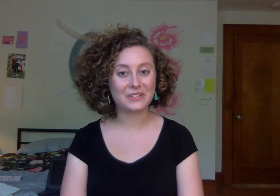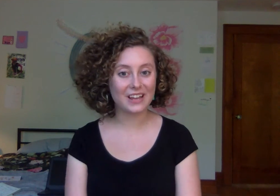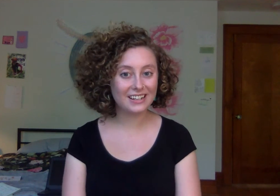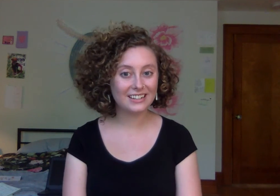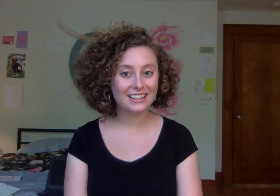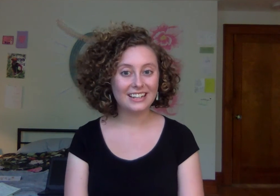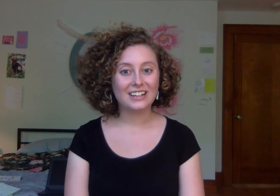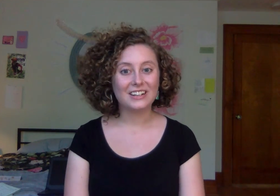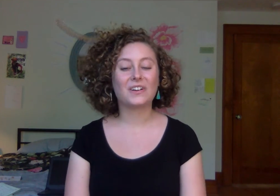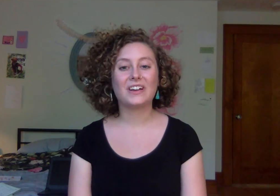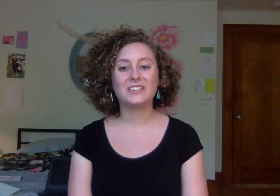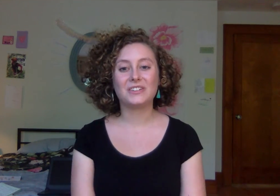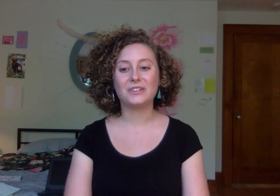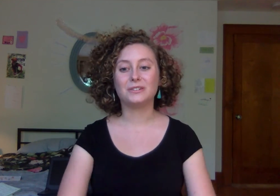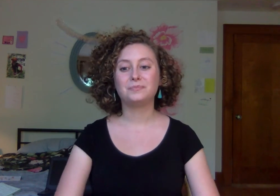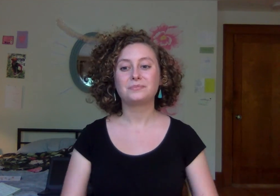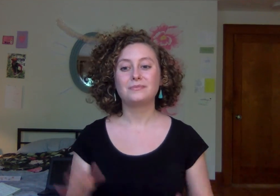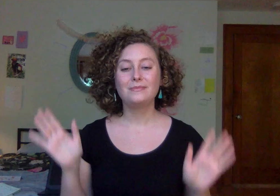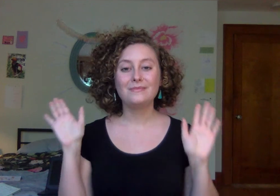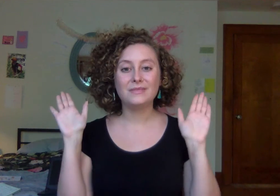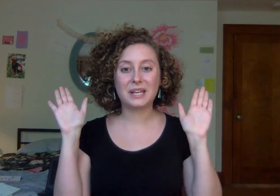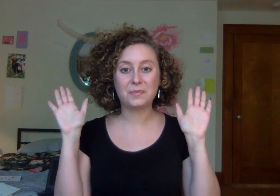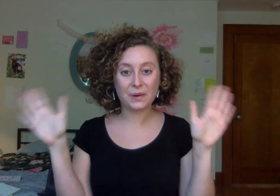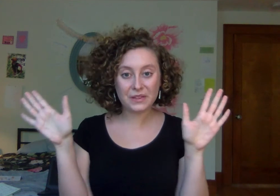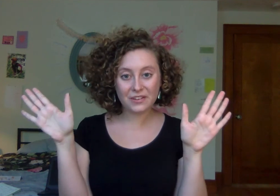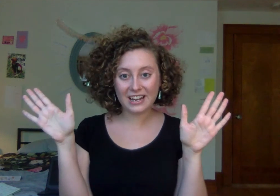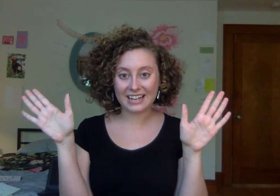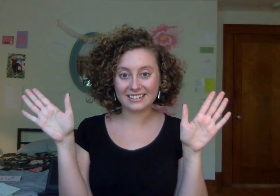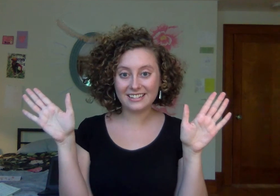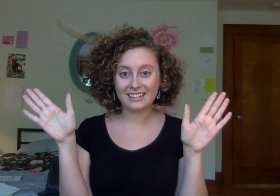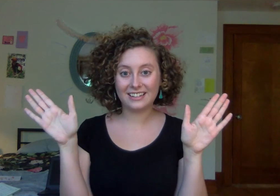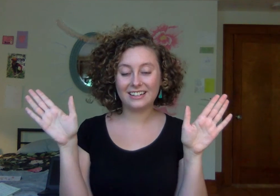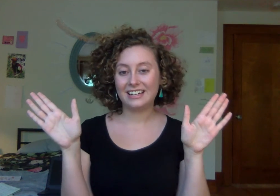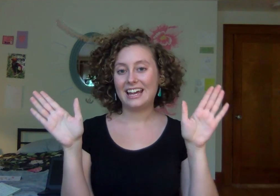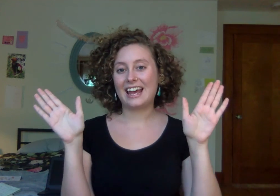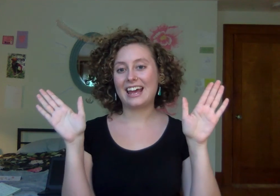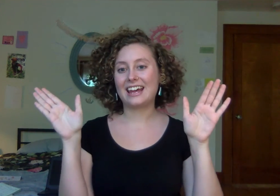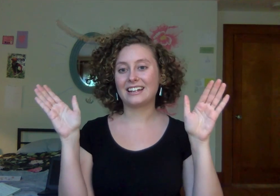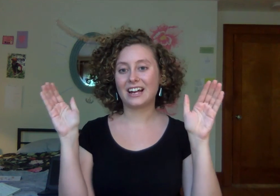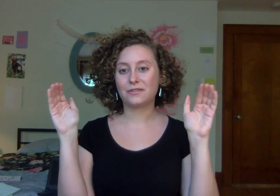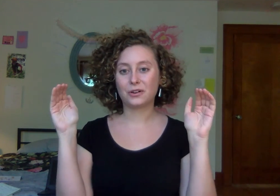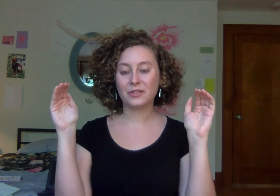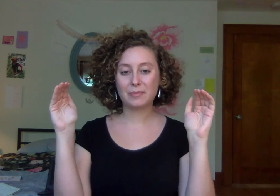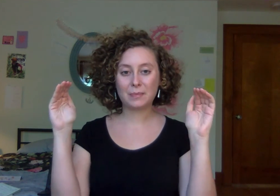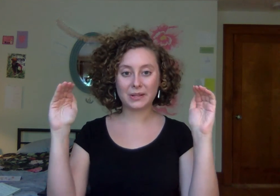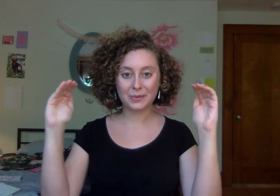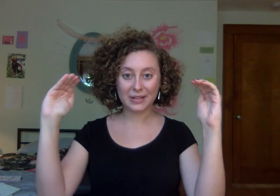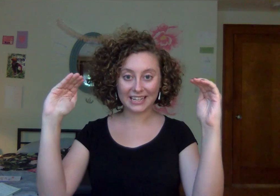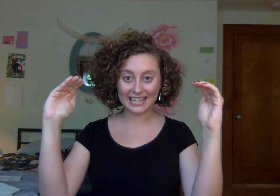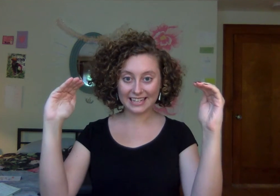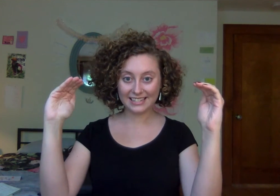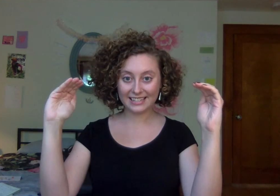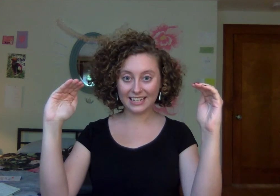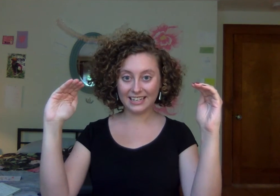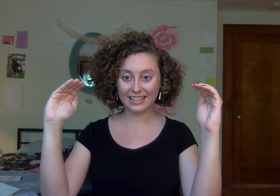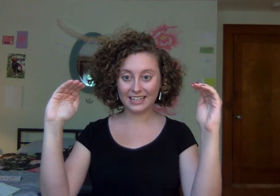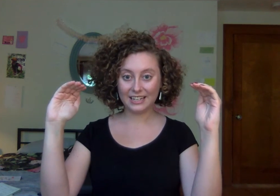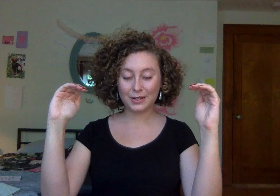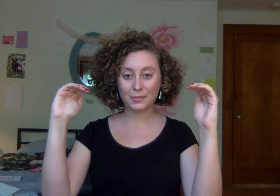that? You're going to take both of your hands and kind of curl them up a little bit like this, put